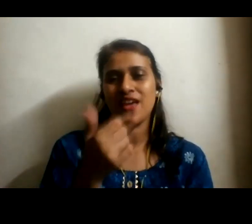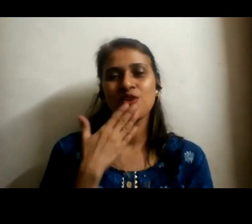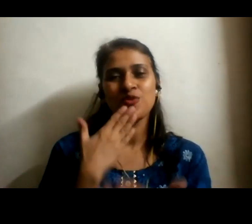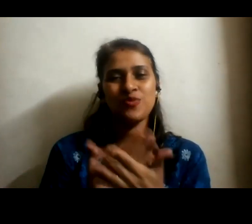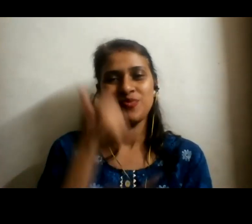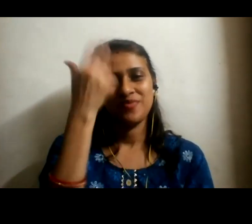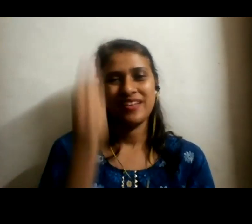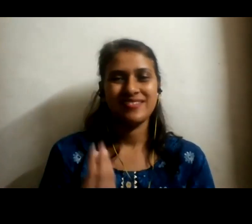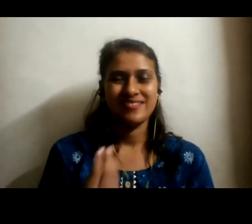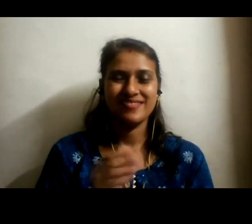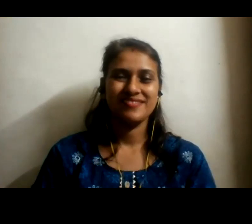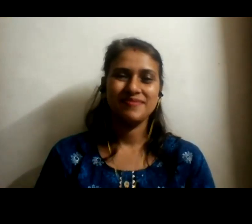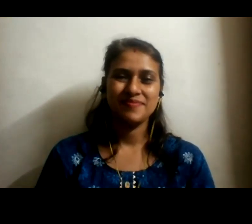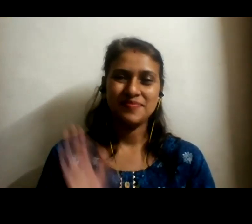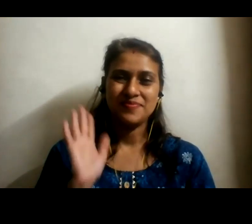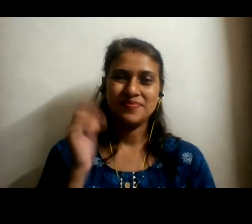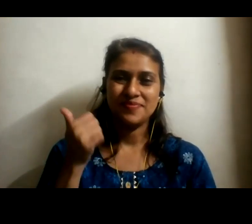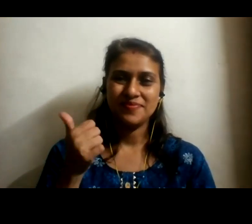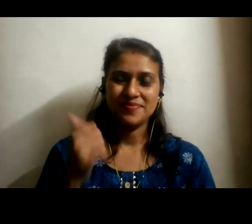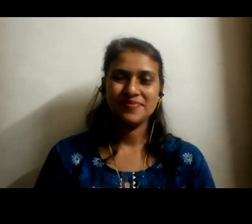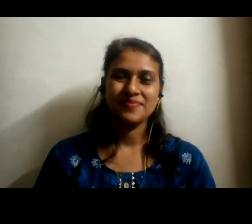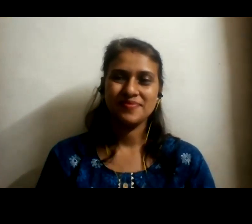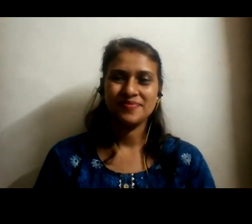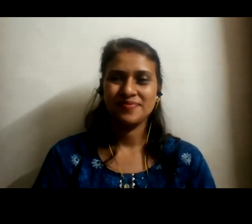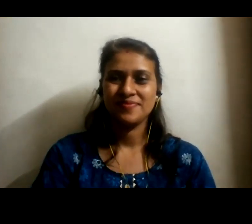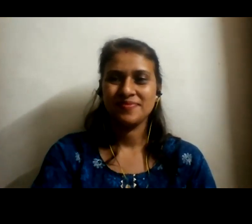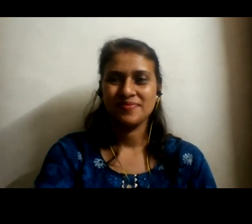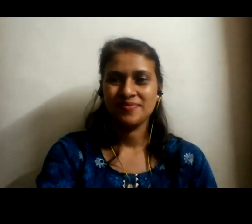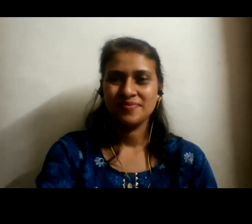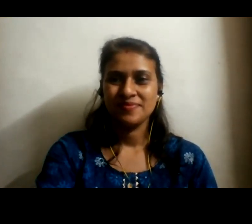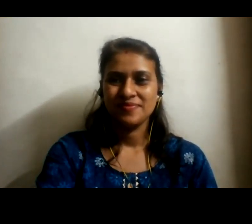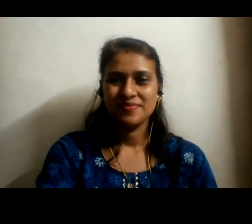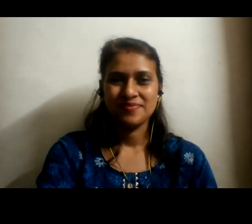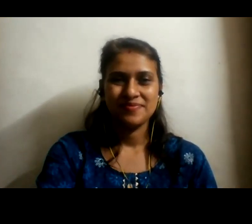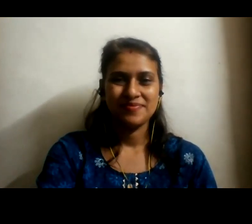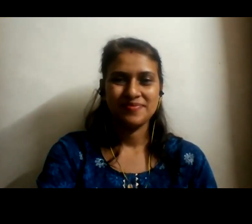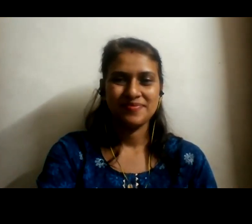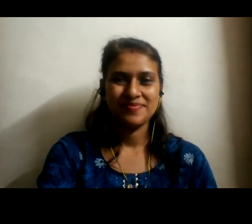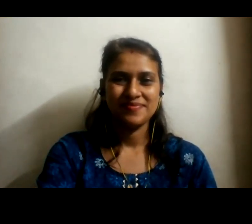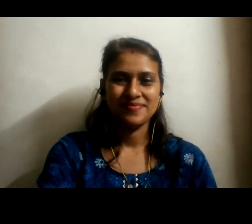Thank you.